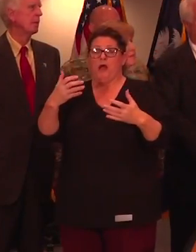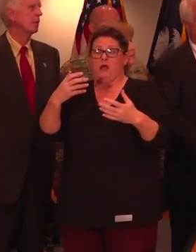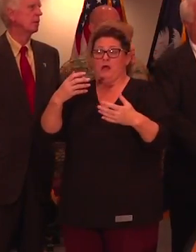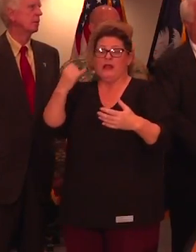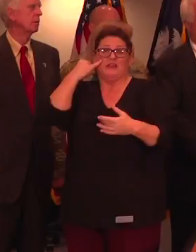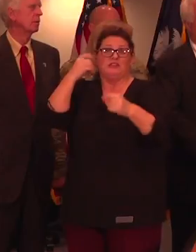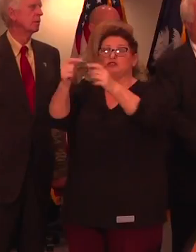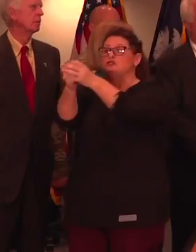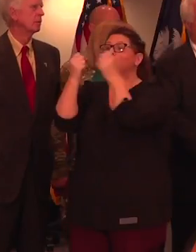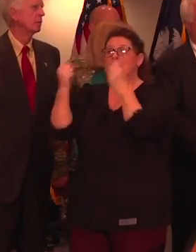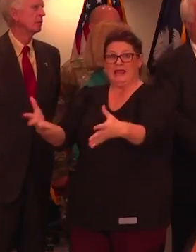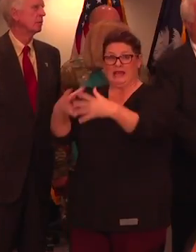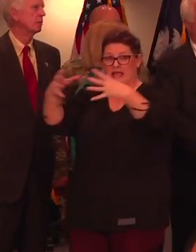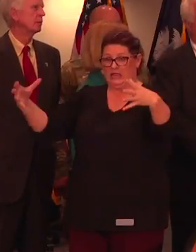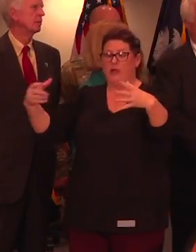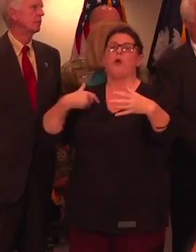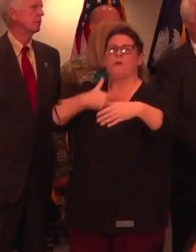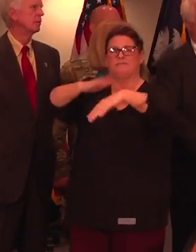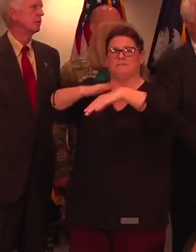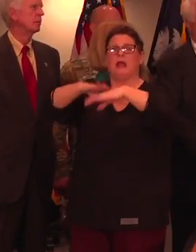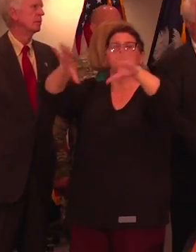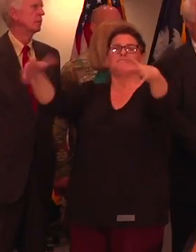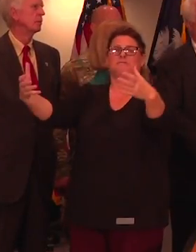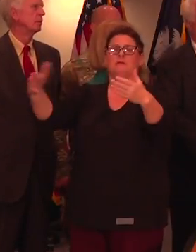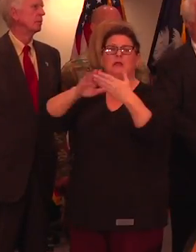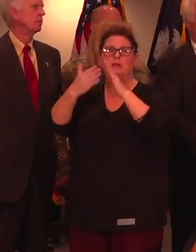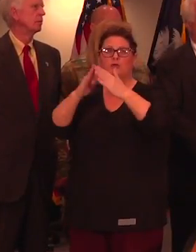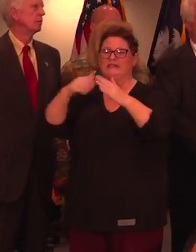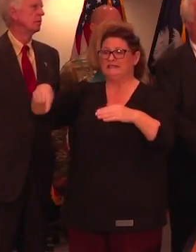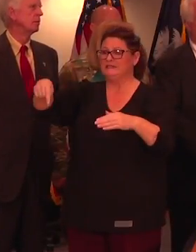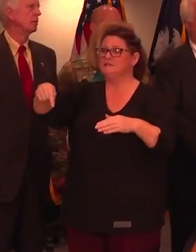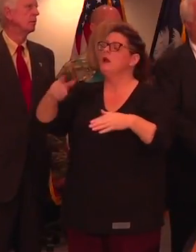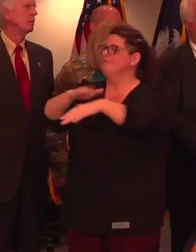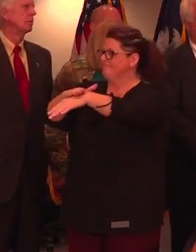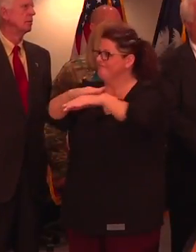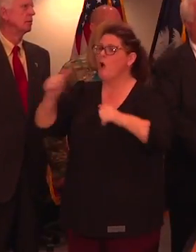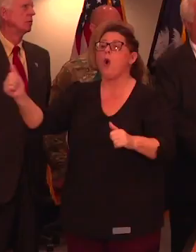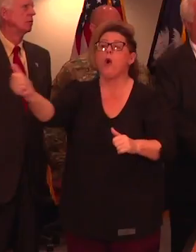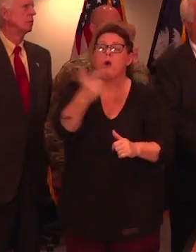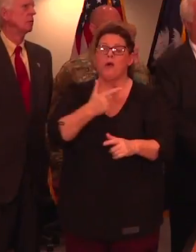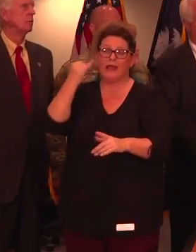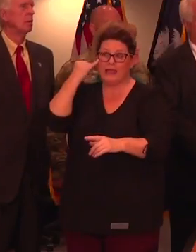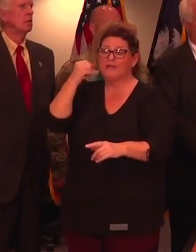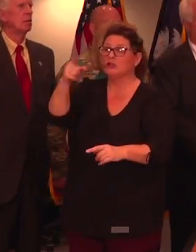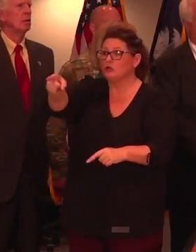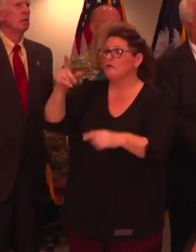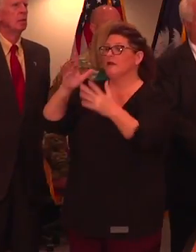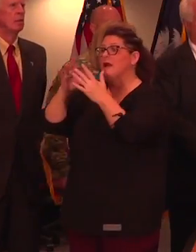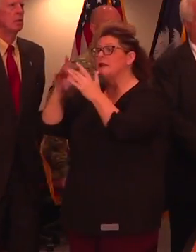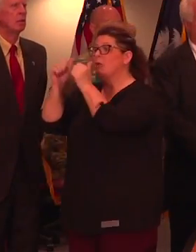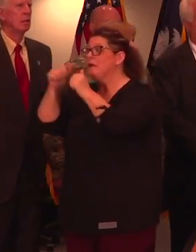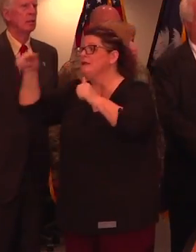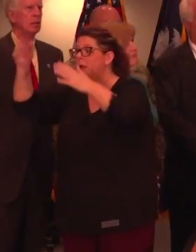advise individuals to take precautions if they happen to know that they've been in contact with someone, to take those measures that we've advised, to